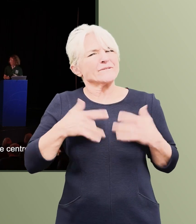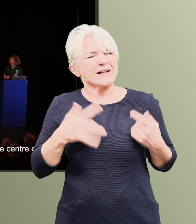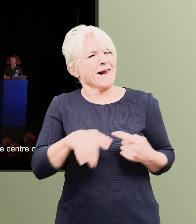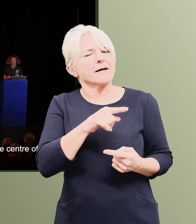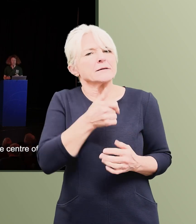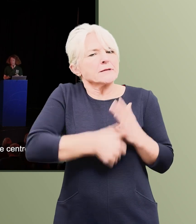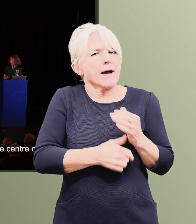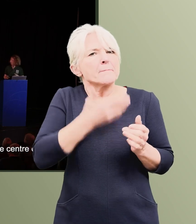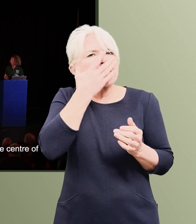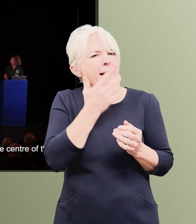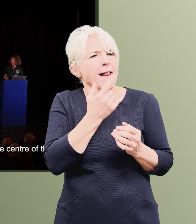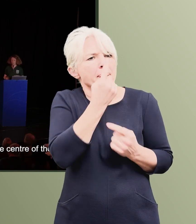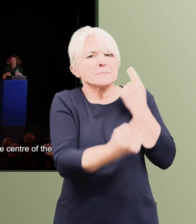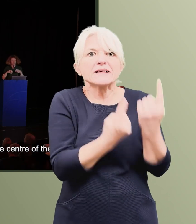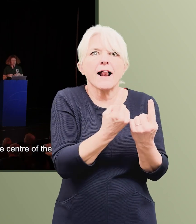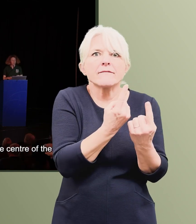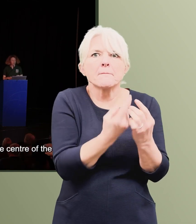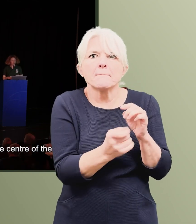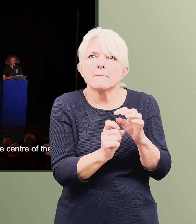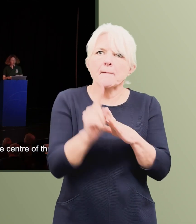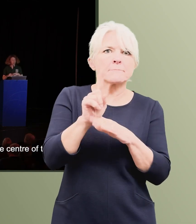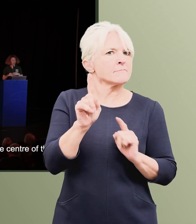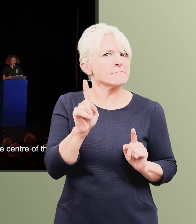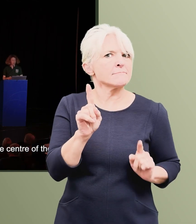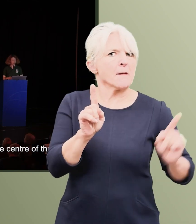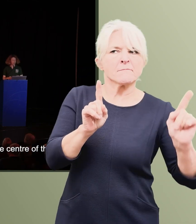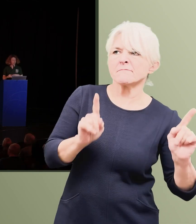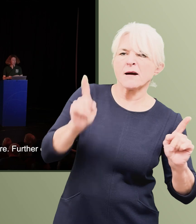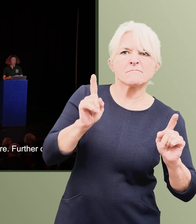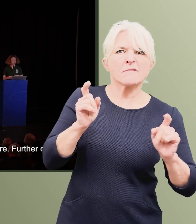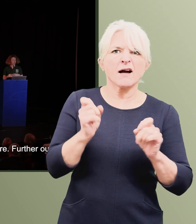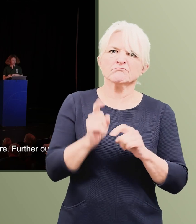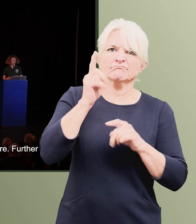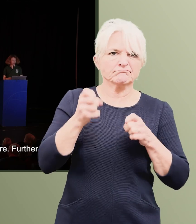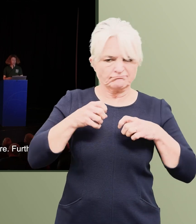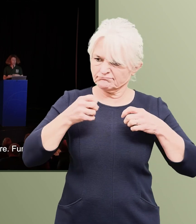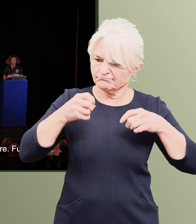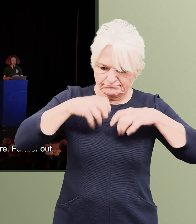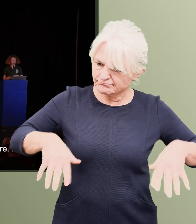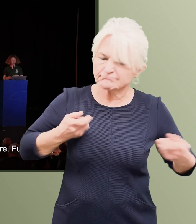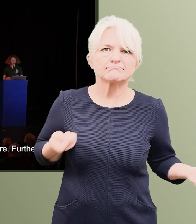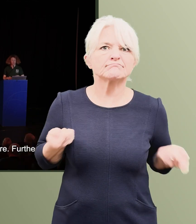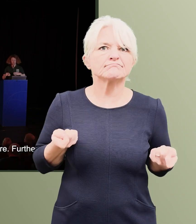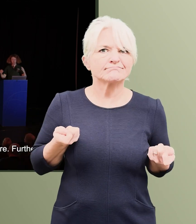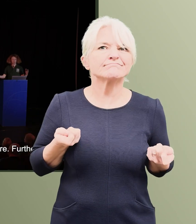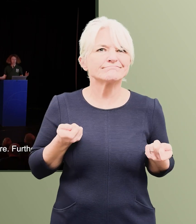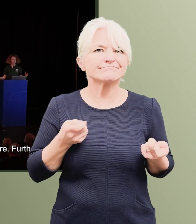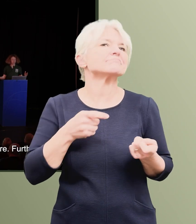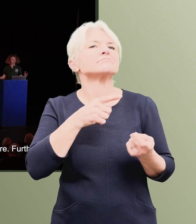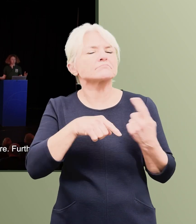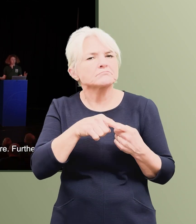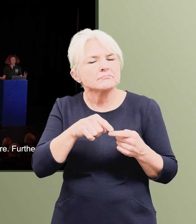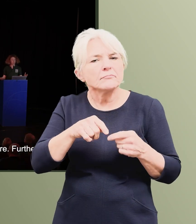if you were to be technically right. At the center of a barrow, there is a person. That person is important, and they've been buried there. Further